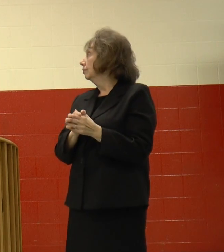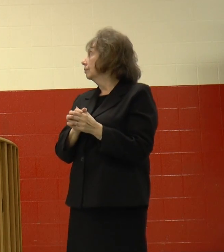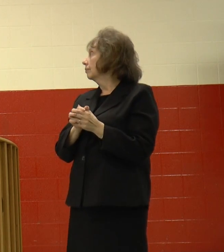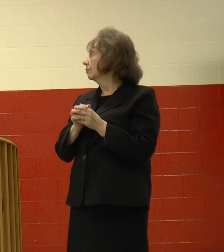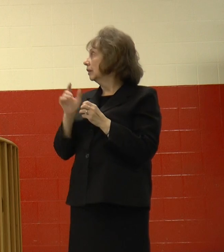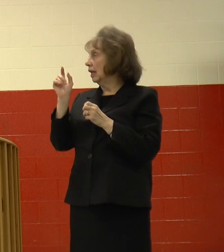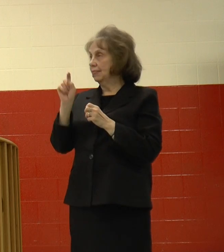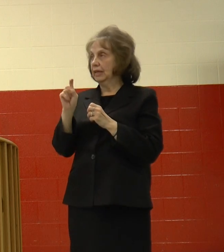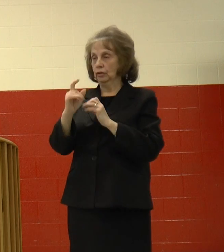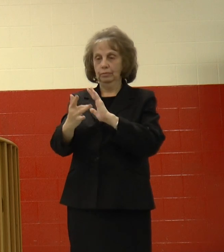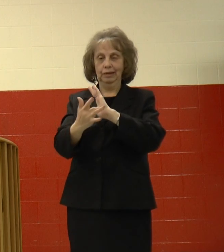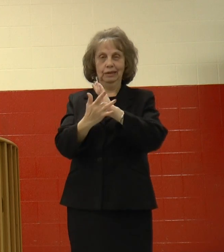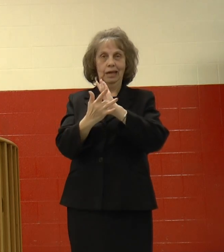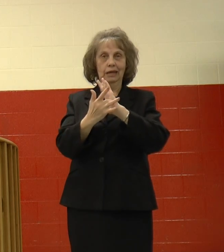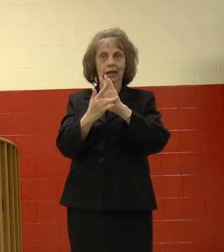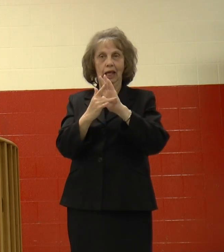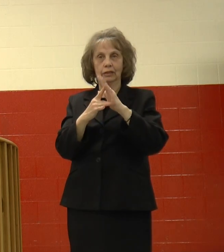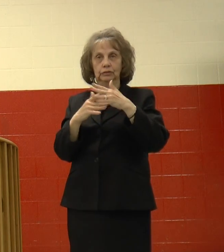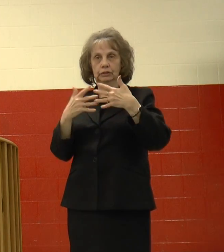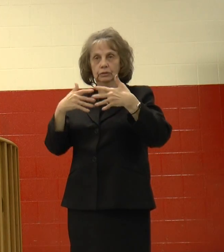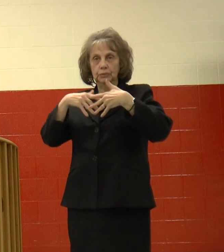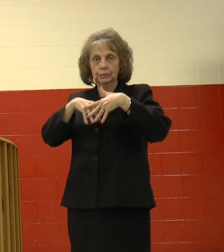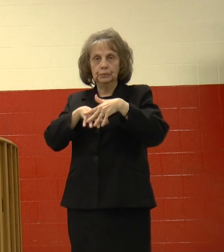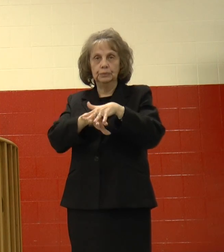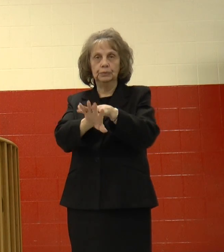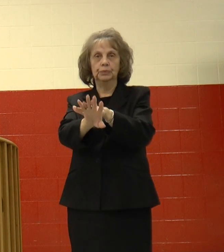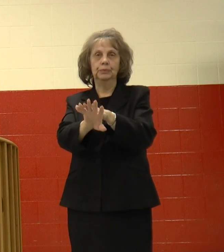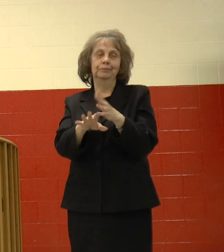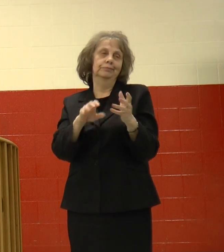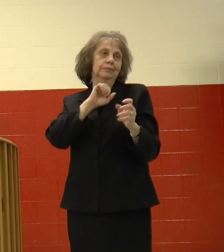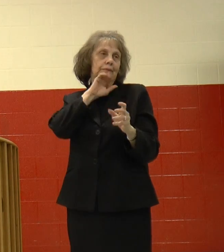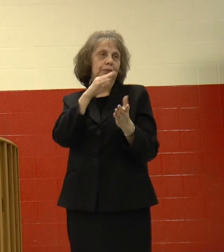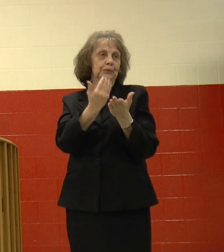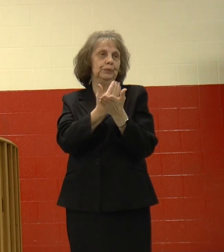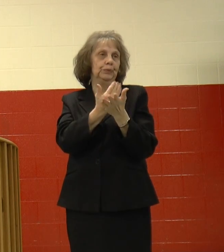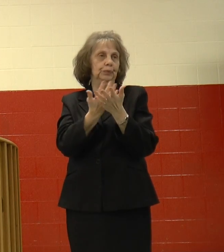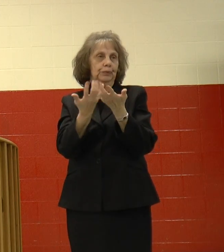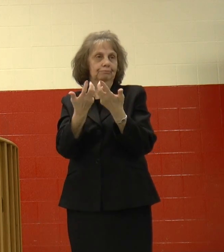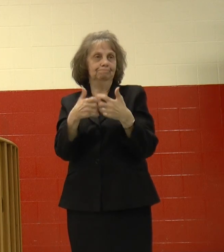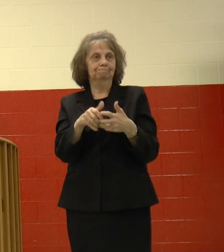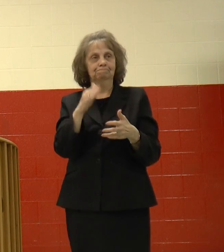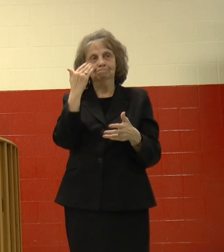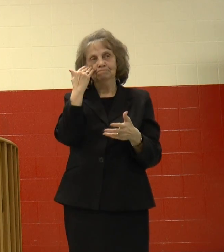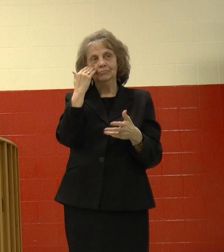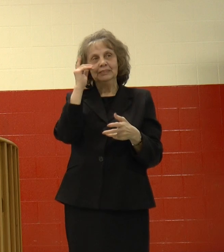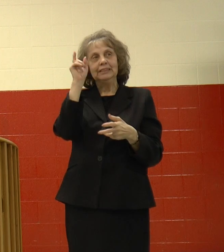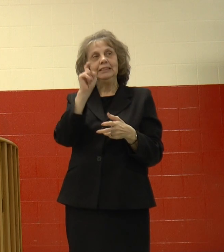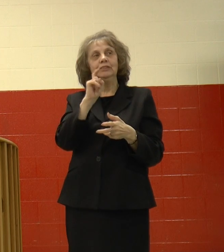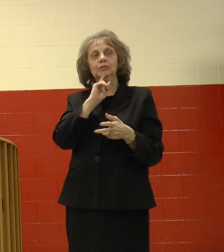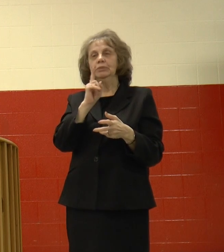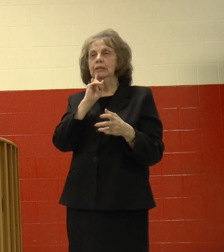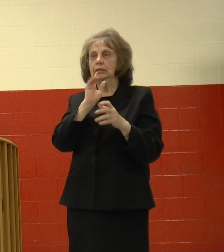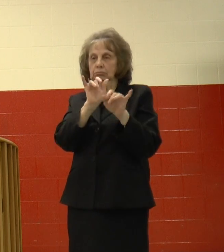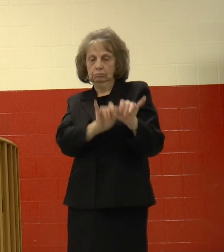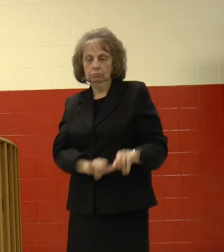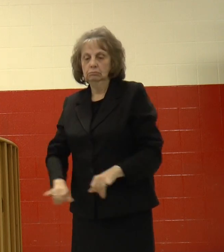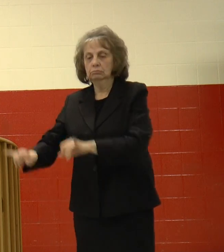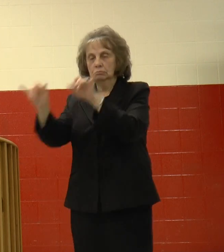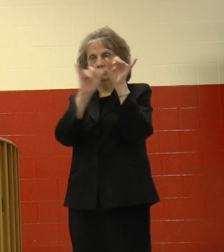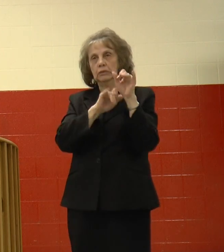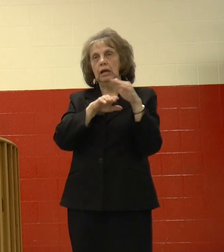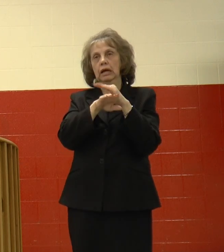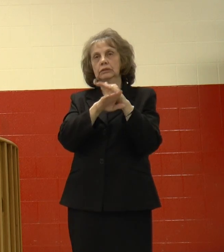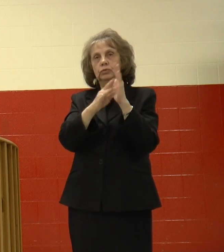They need to be technology infused. Again, this is probably not anything new to anybody, but there needs to be ubiquitous access to